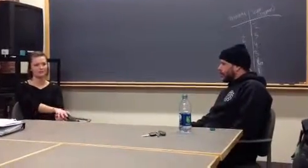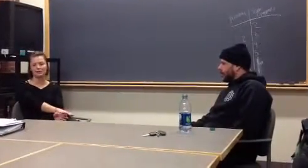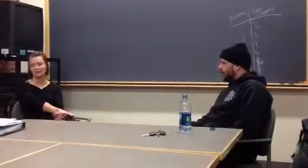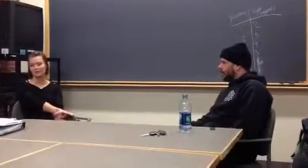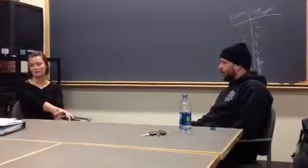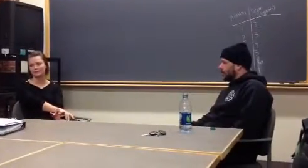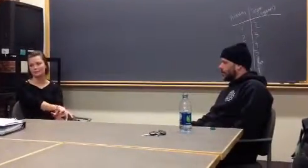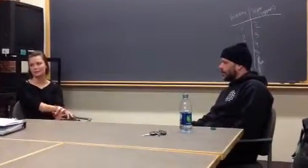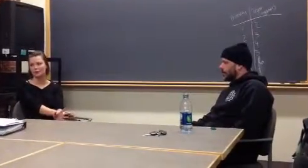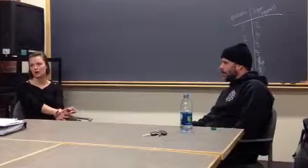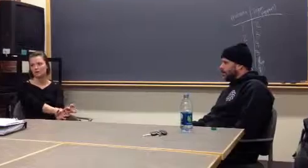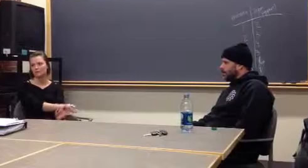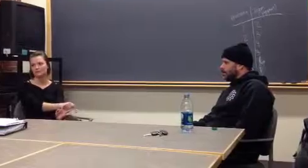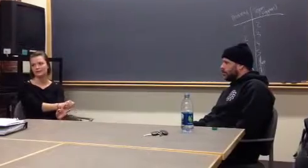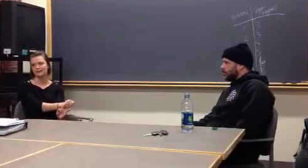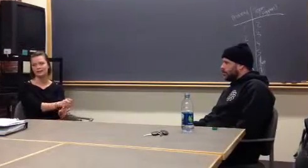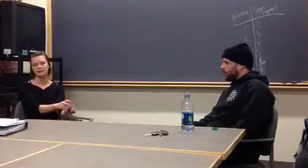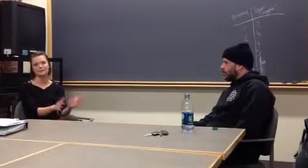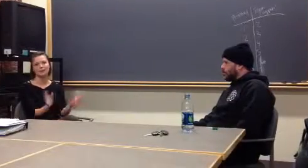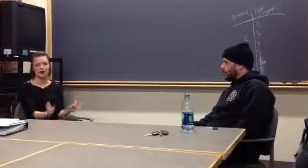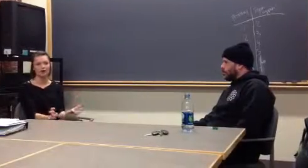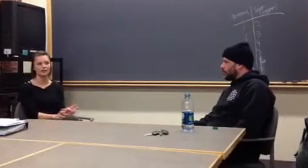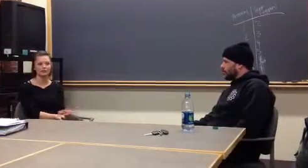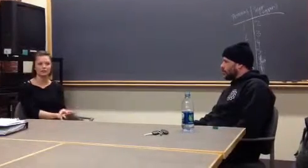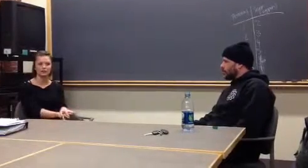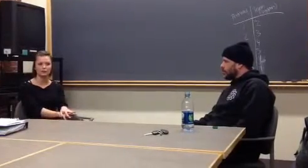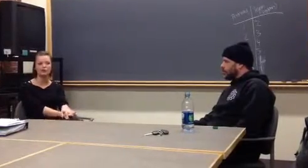by the referee. They will make a call and tell you